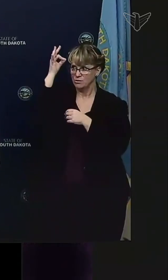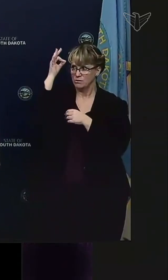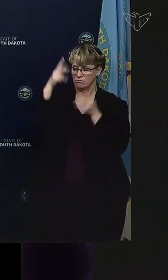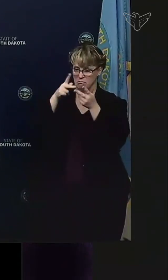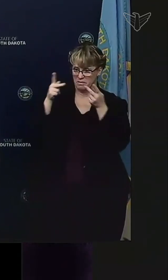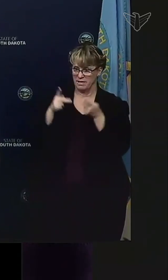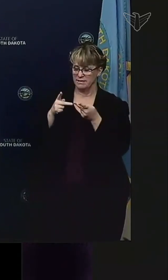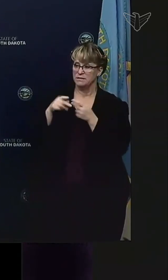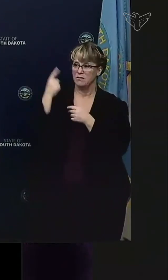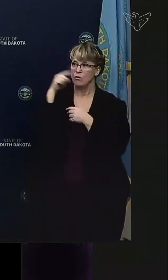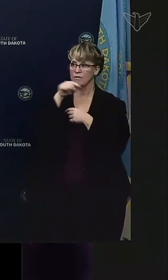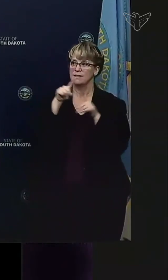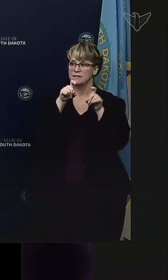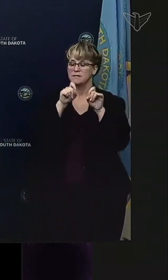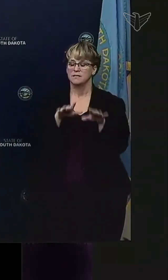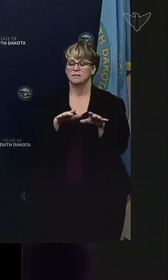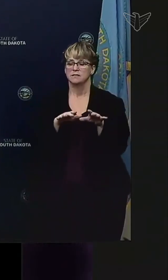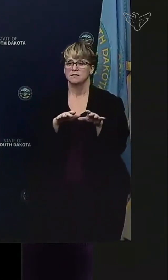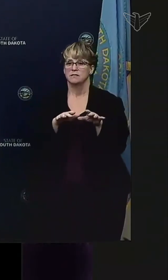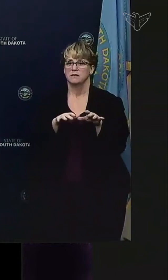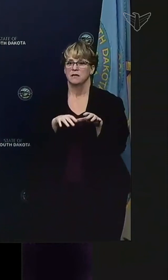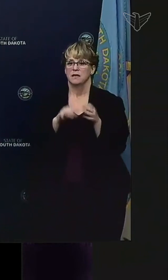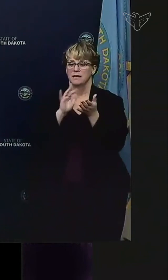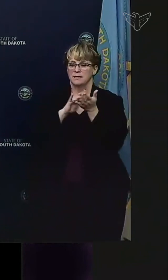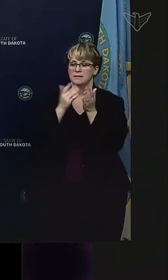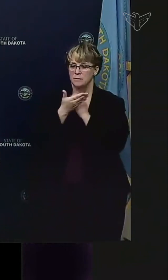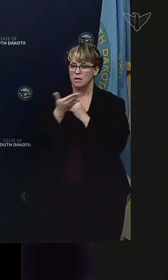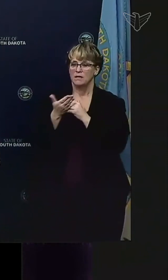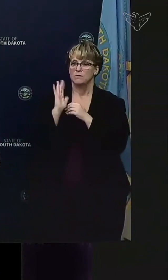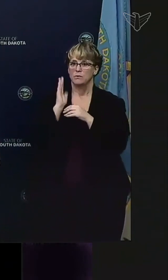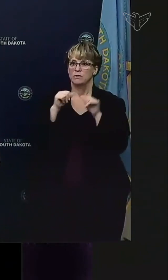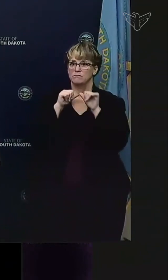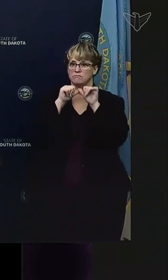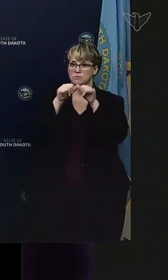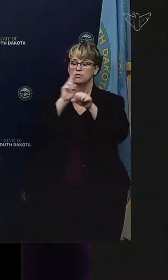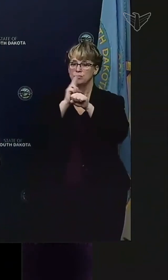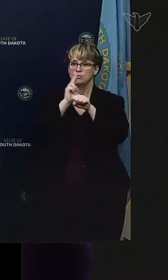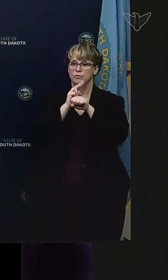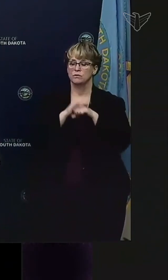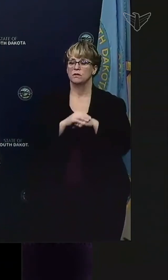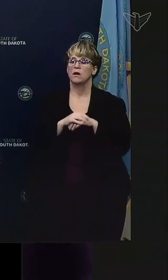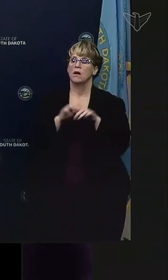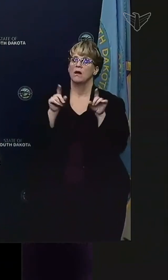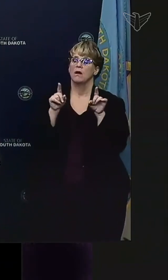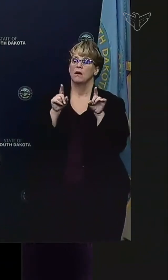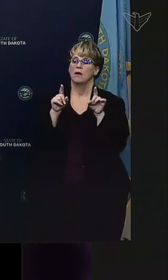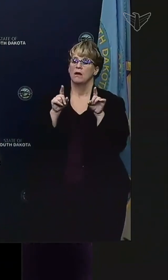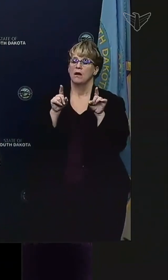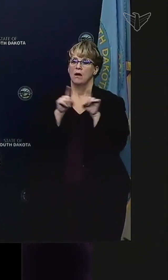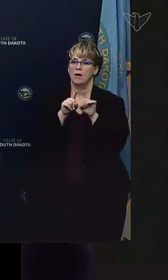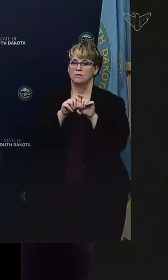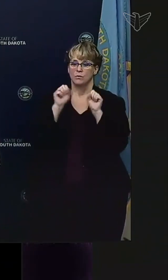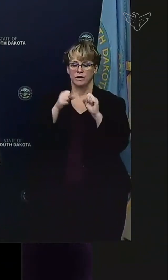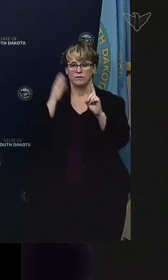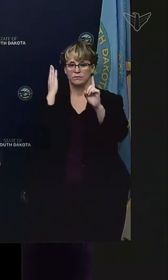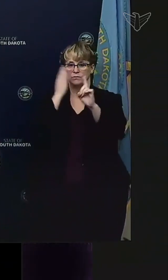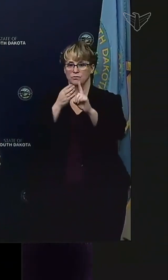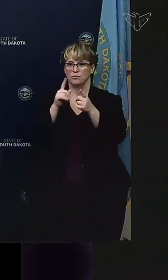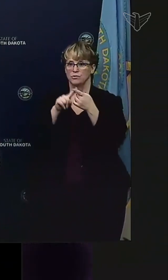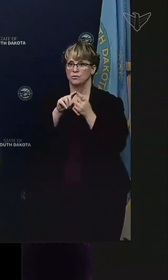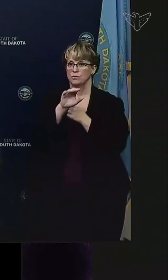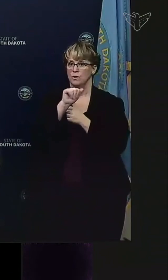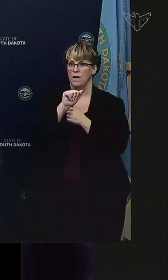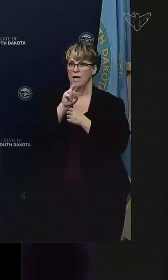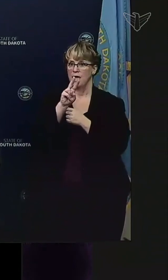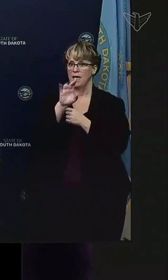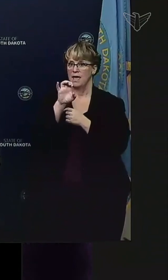site for these testing supplies, and that's what we will continue to use. We also can go straight to Abbott